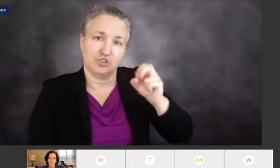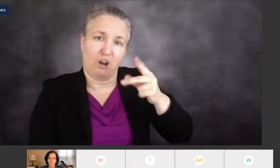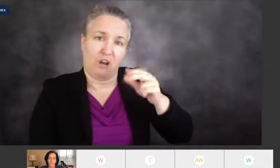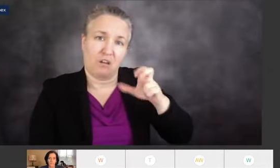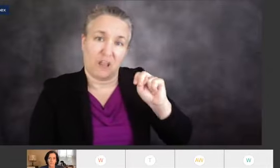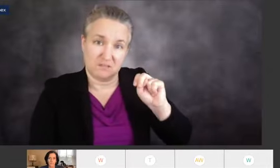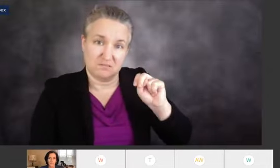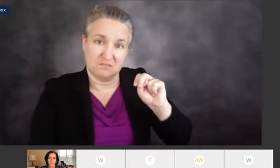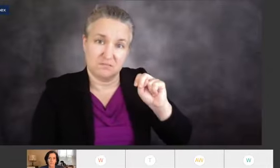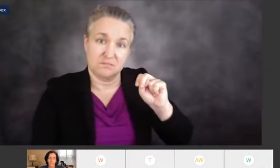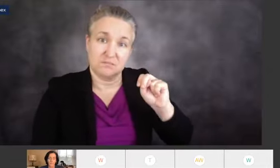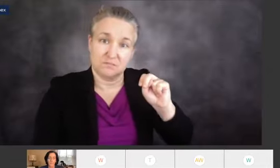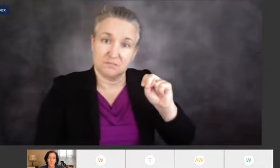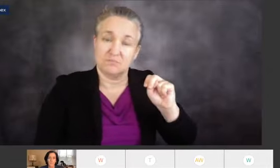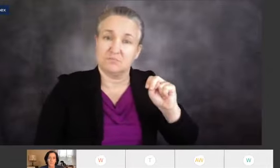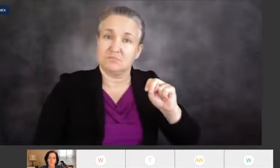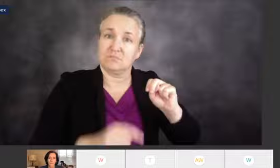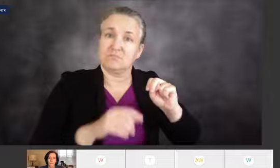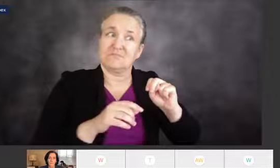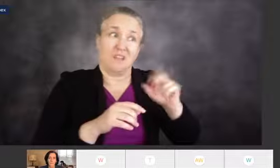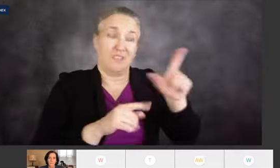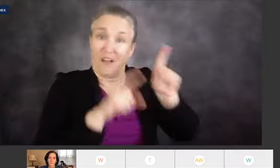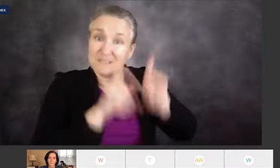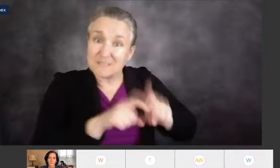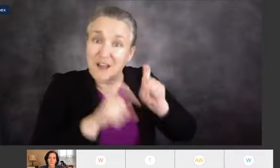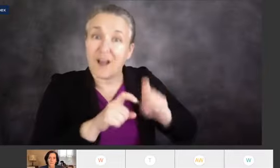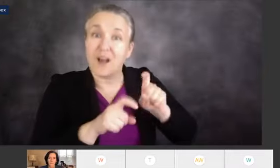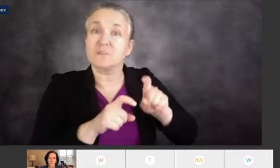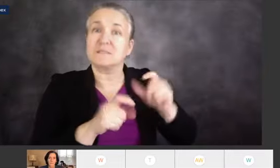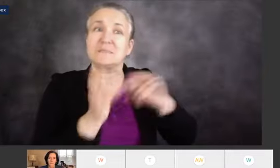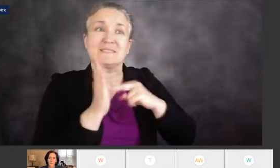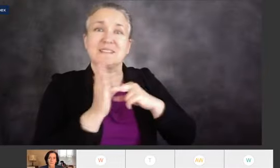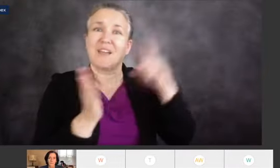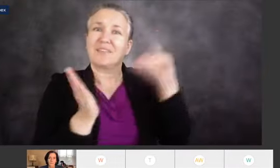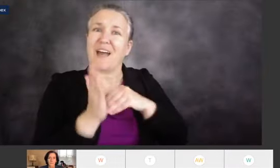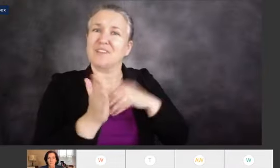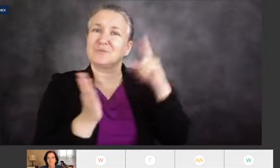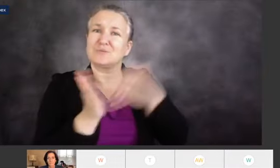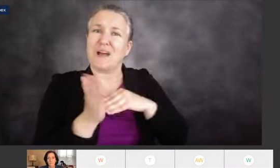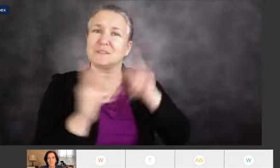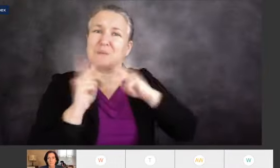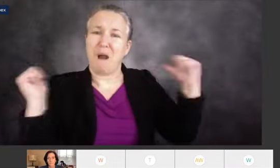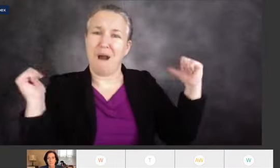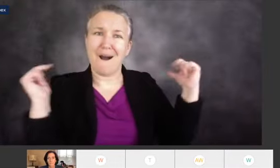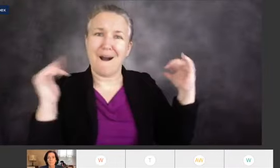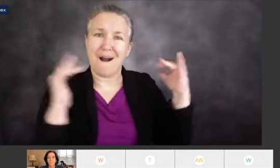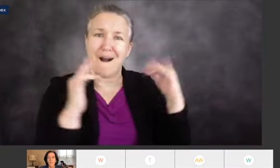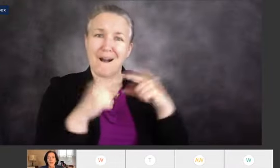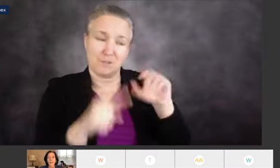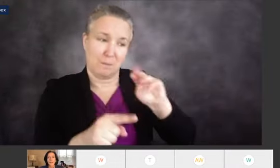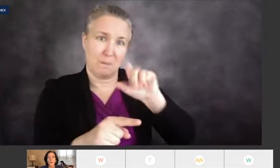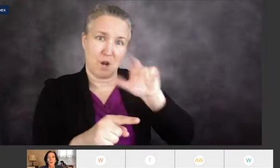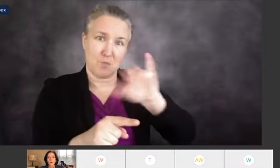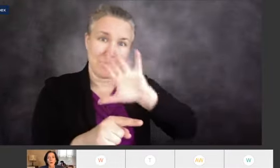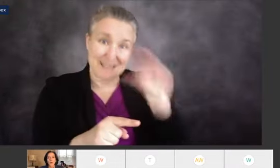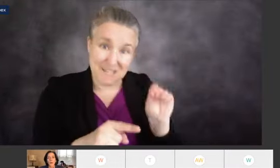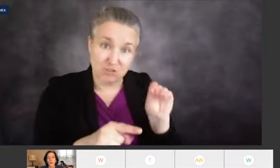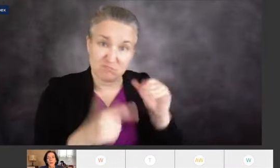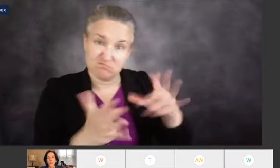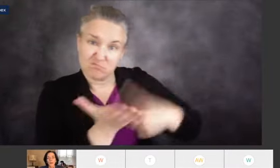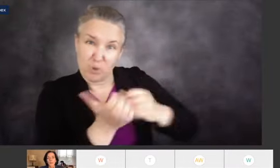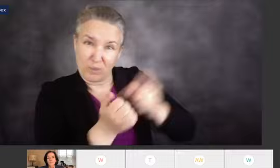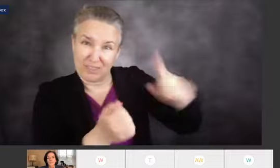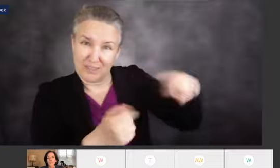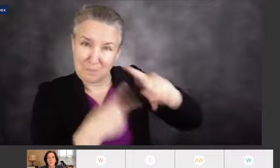hold their exams, since their exams bring thousands of people from around the country into the county? Yeah, we